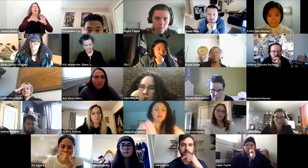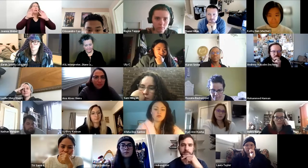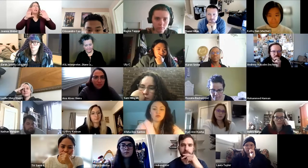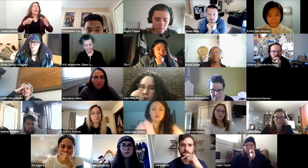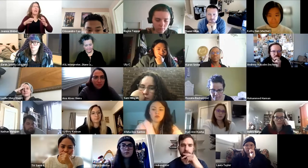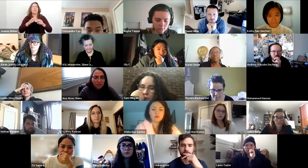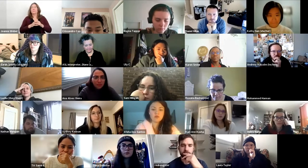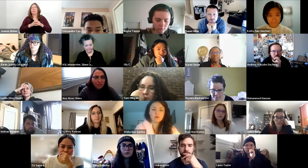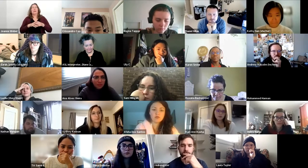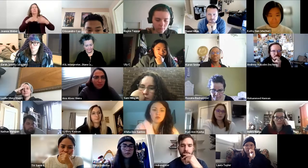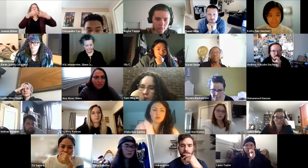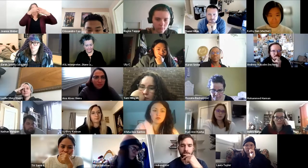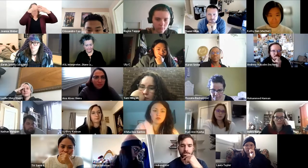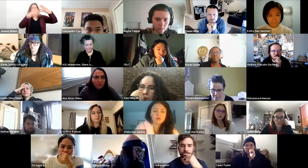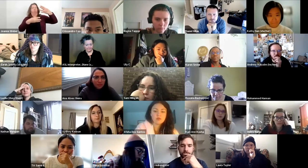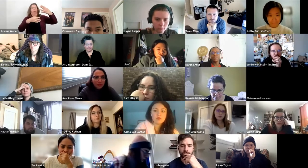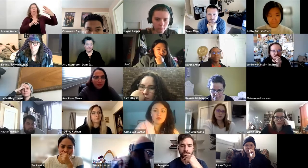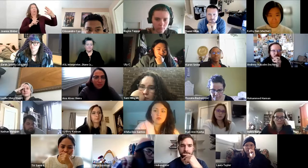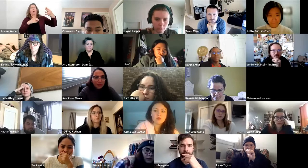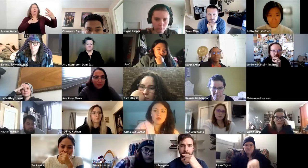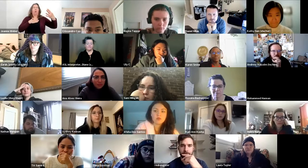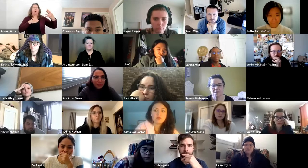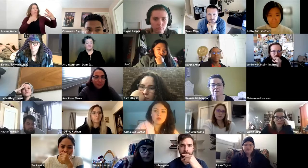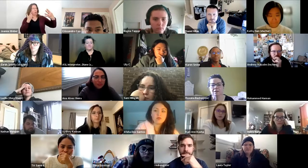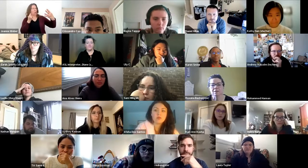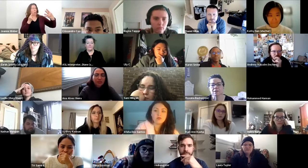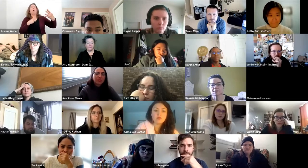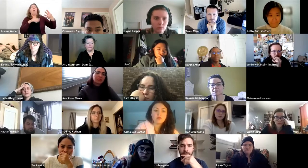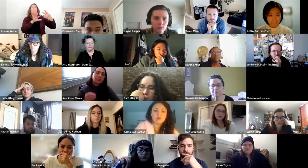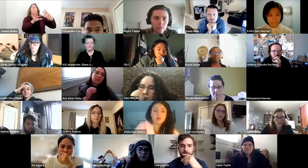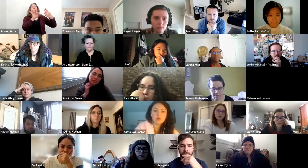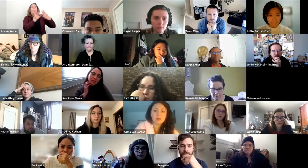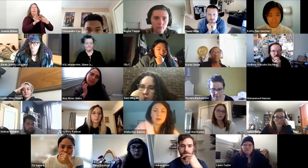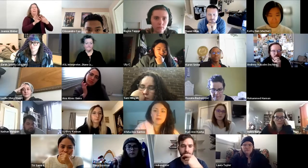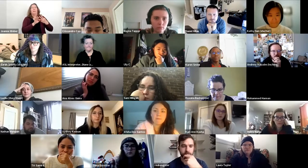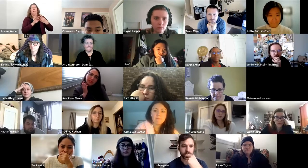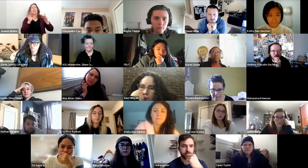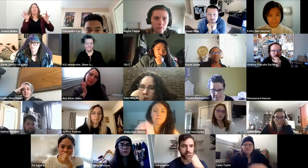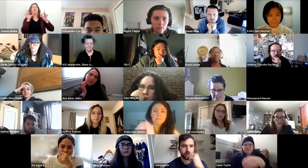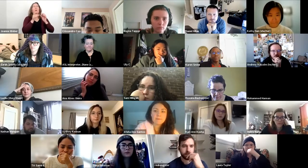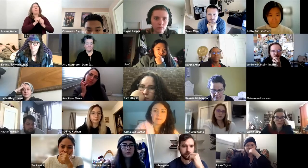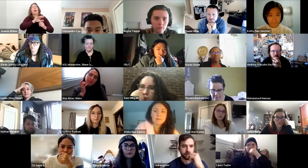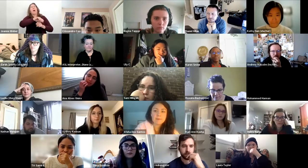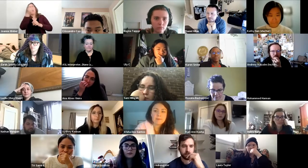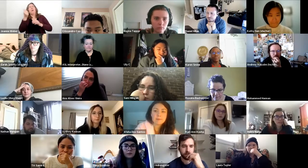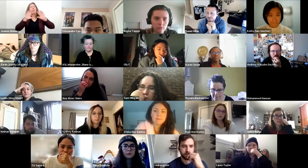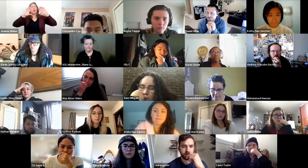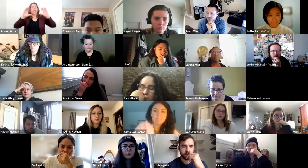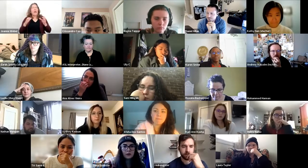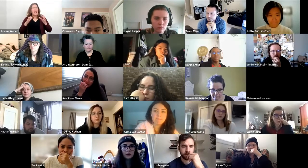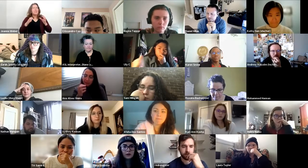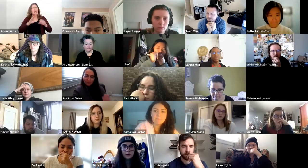I guess some of you couldn't find my name or this section and weren't sure what to do, and so ended